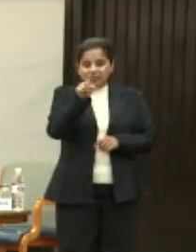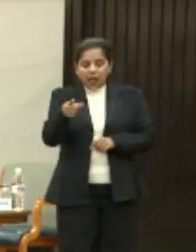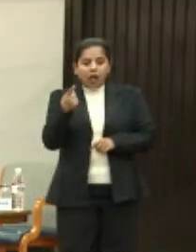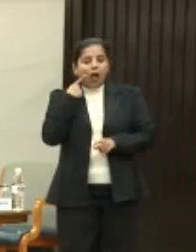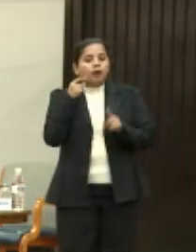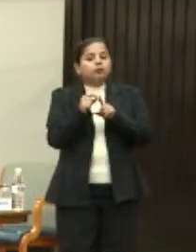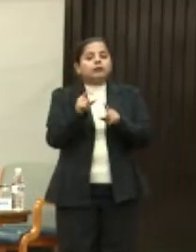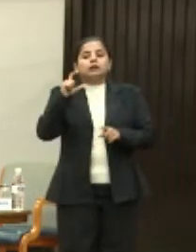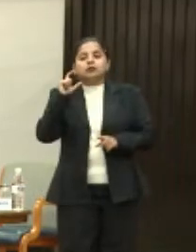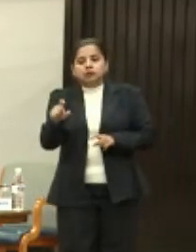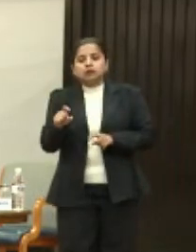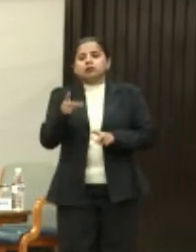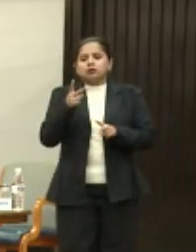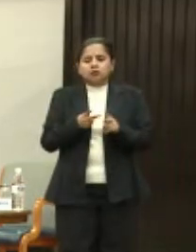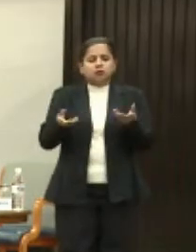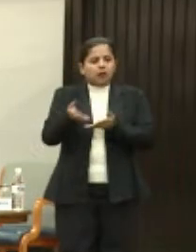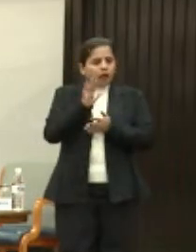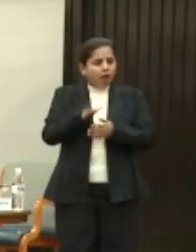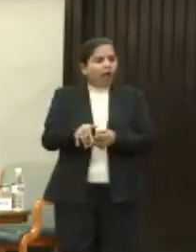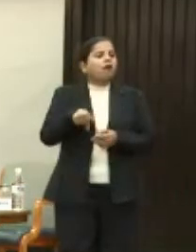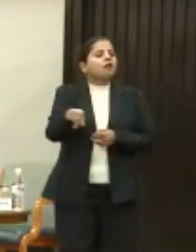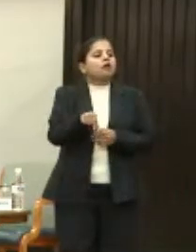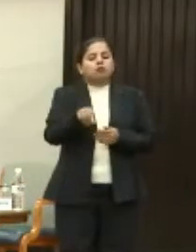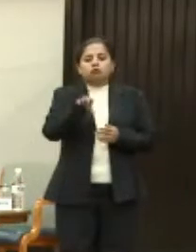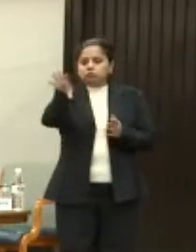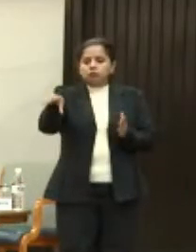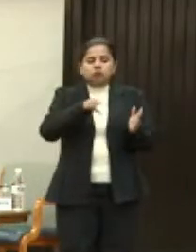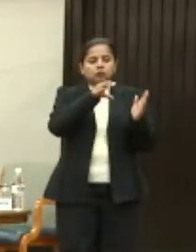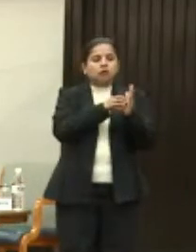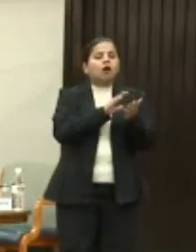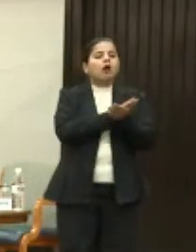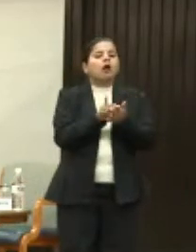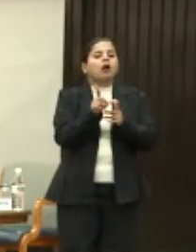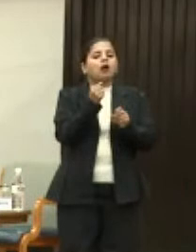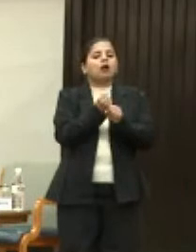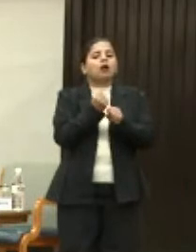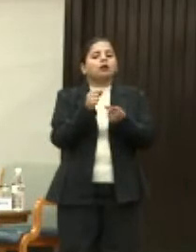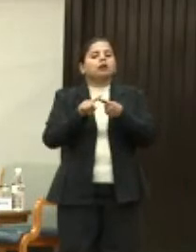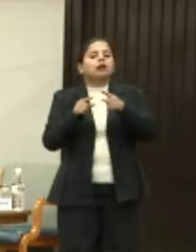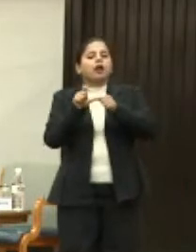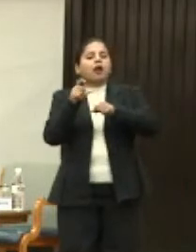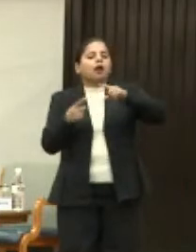IPC, still borrows on the Thuggy Act of 1836.